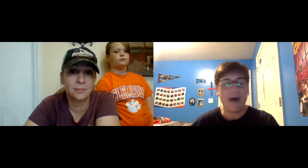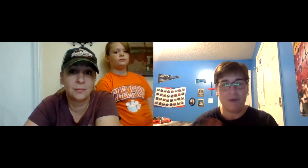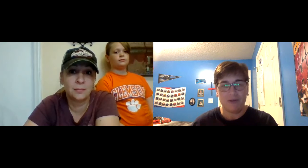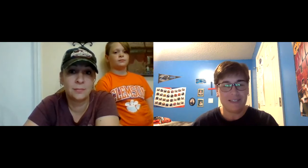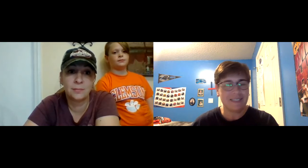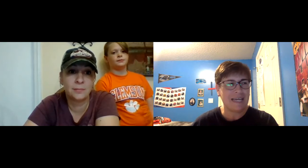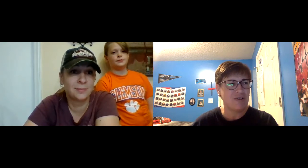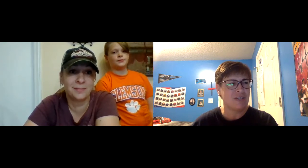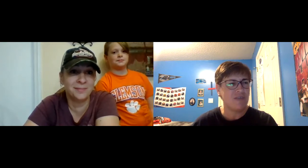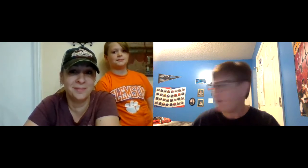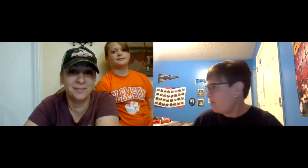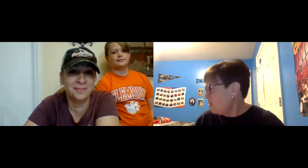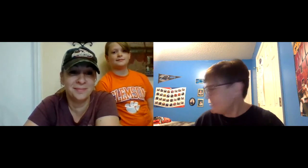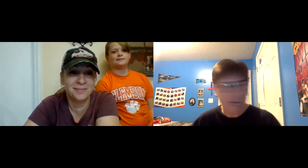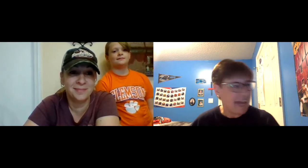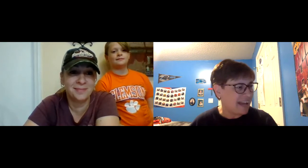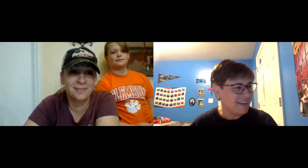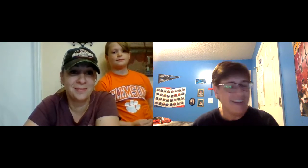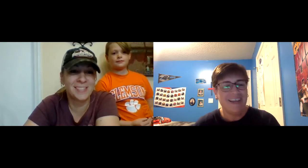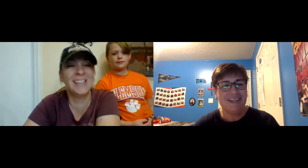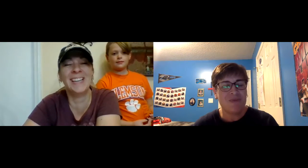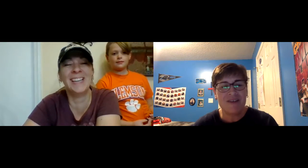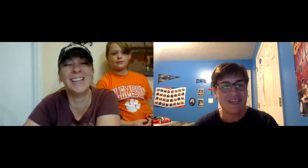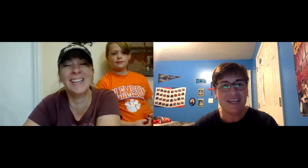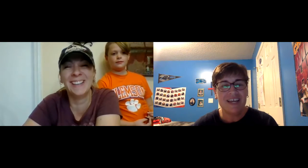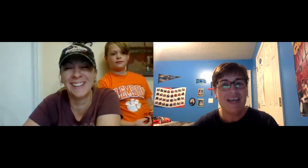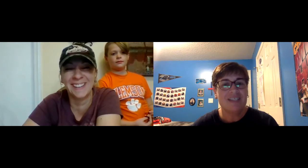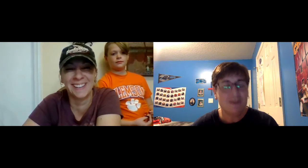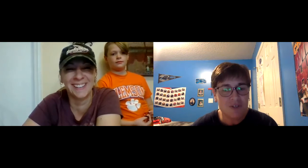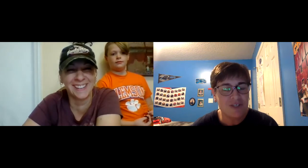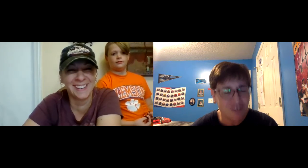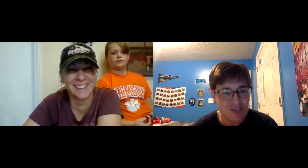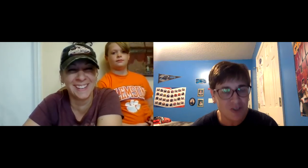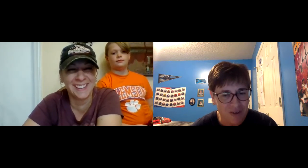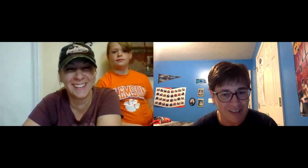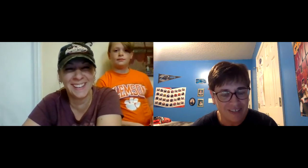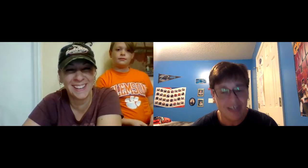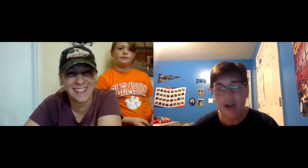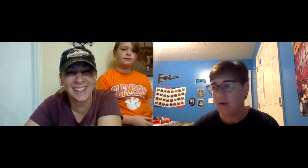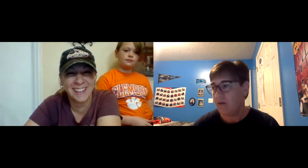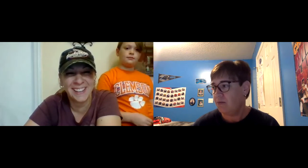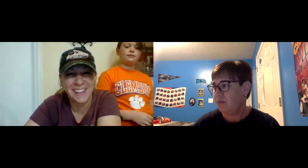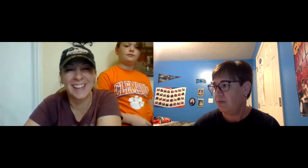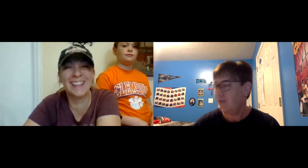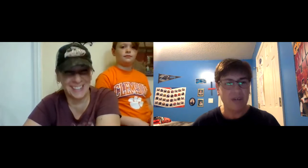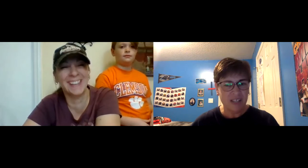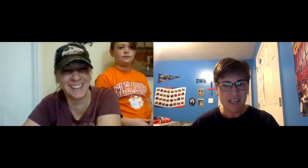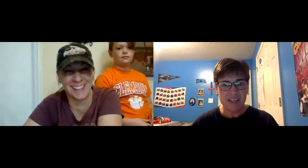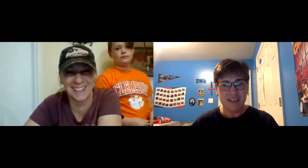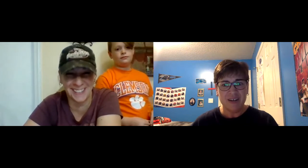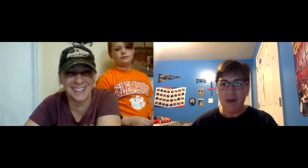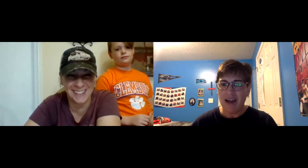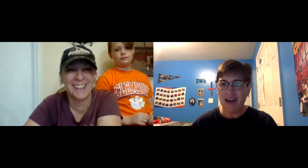it's wild. He says, I hear stuff. And I'm like, what was that? And his wife's like, someone just flushed the toilet. Oh,